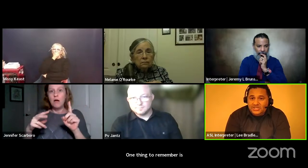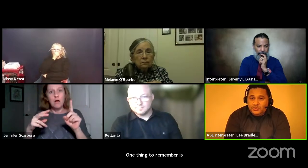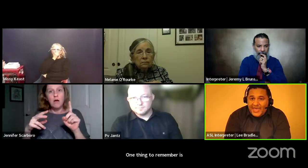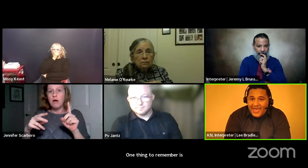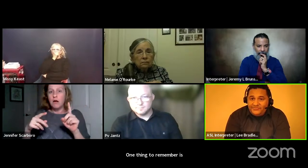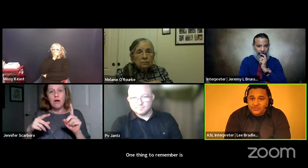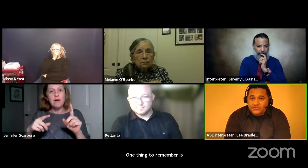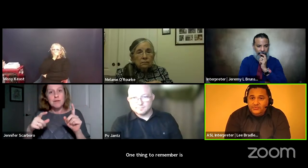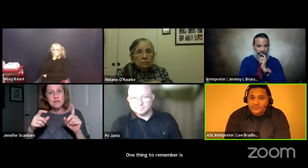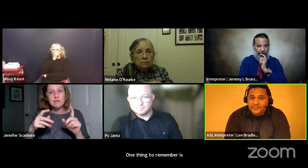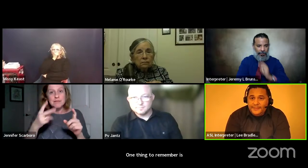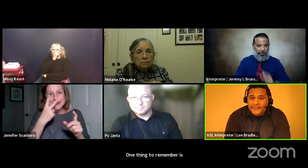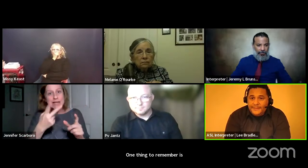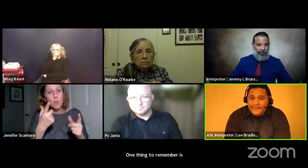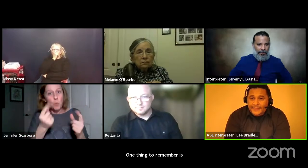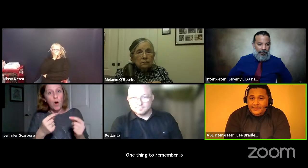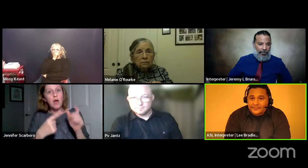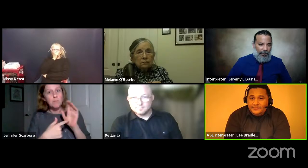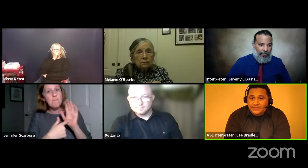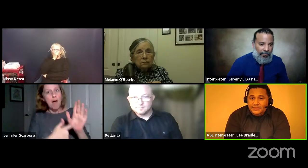and she will have to